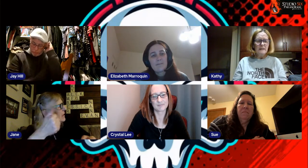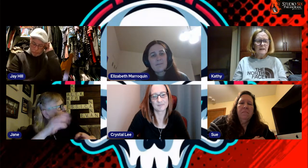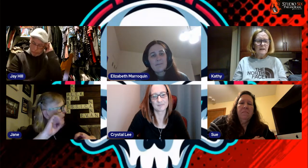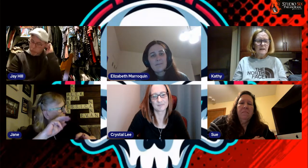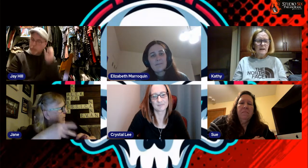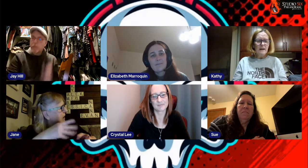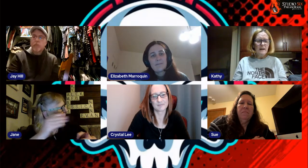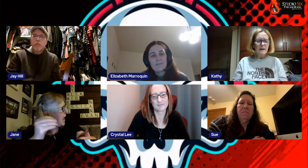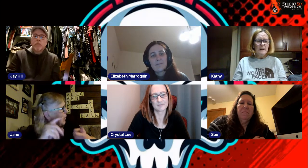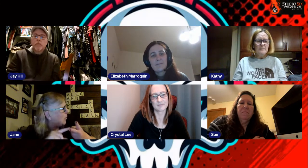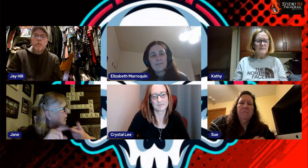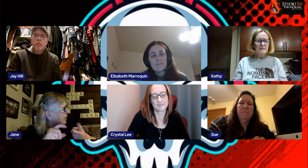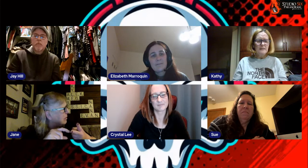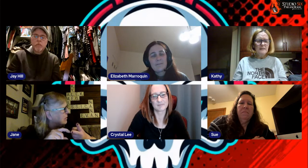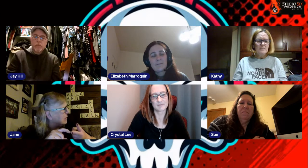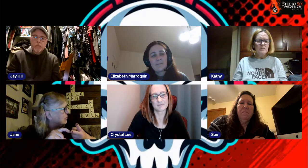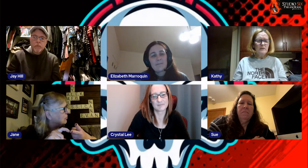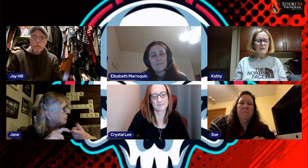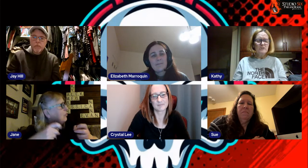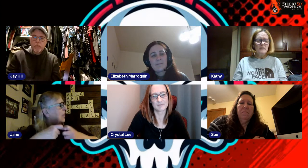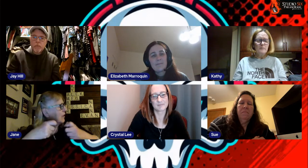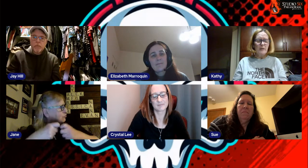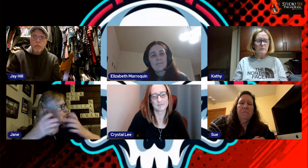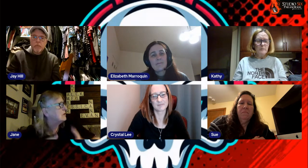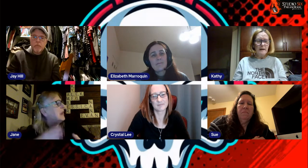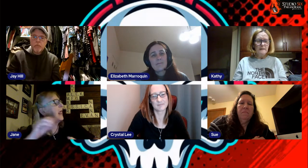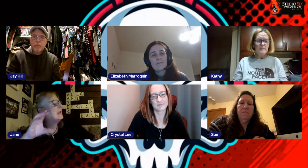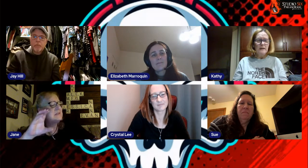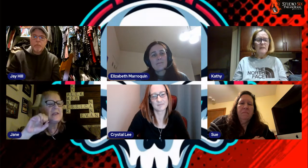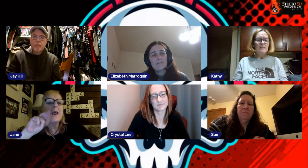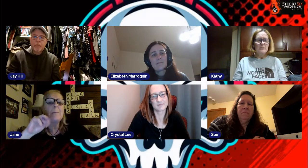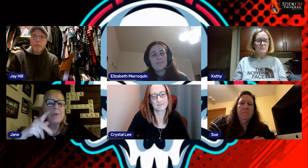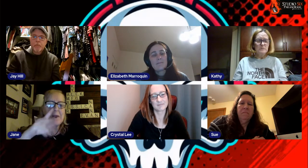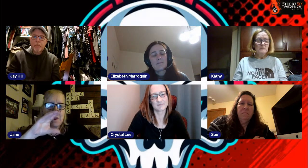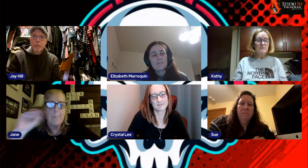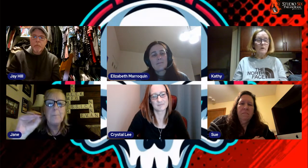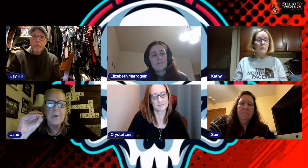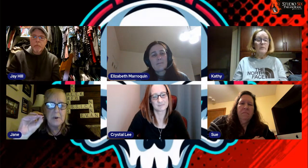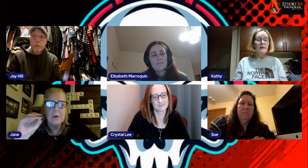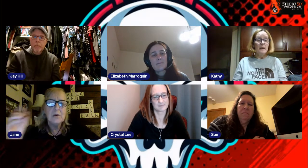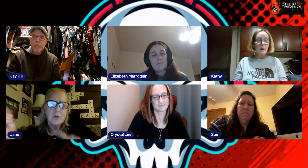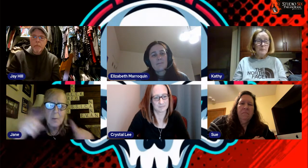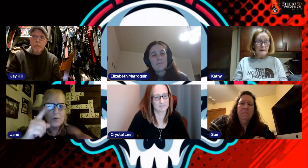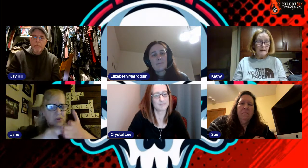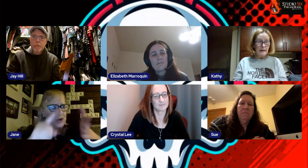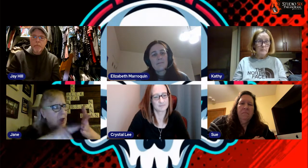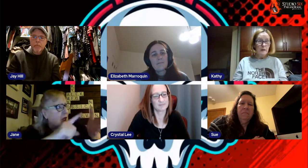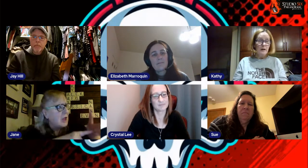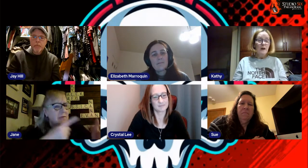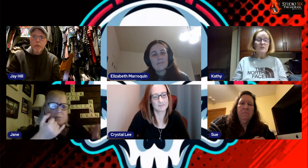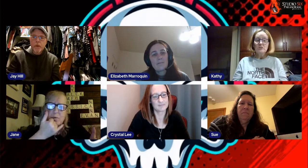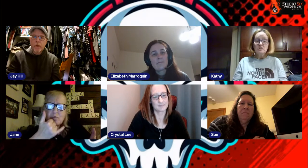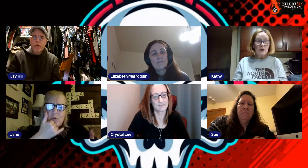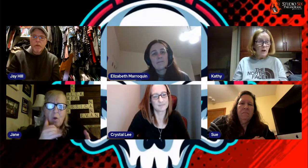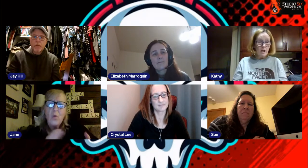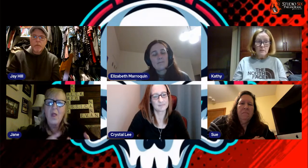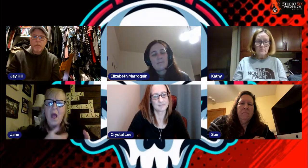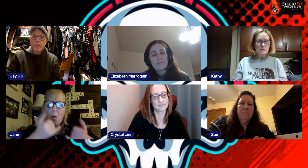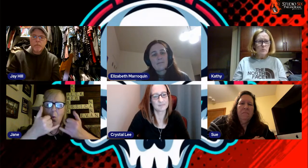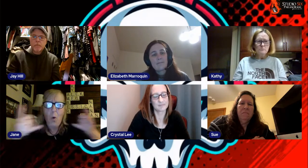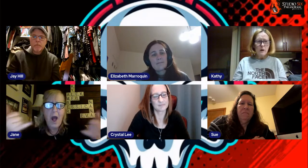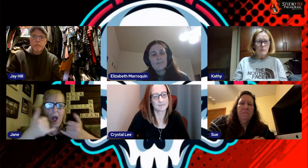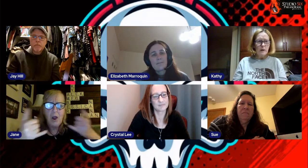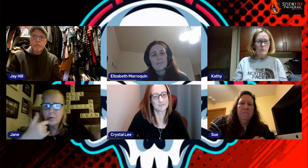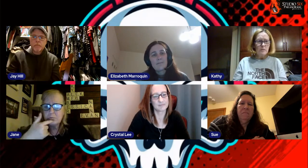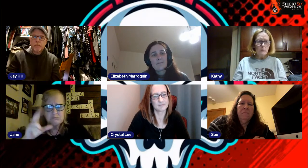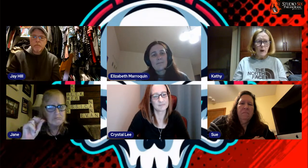lighting, and so the kitchen, the bathroom light, and the electrician. So the company came to check all the